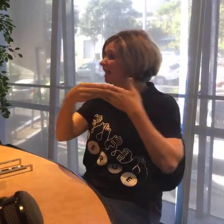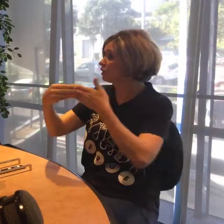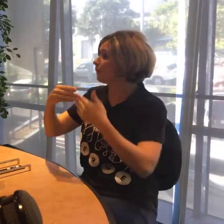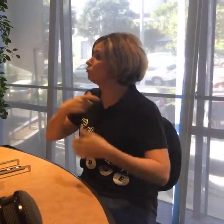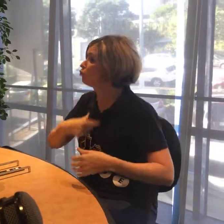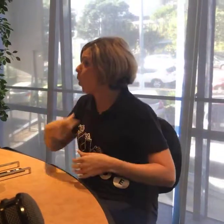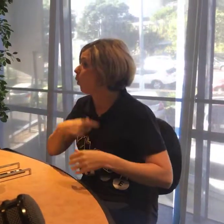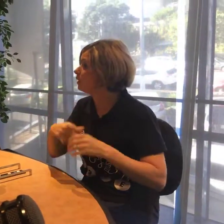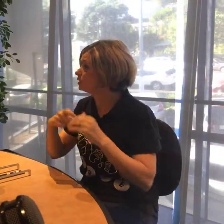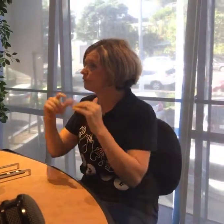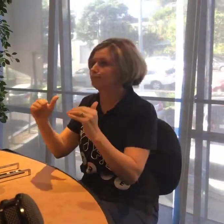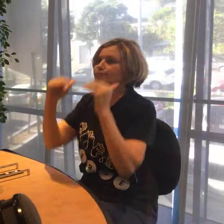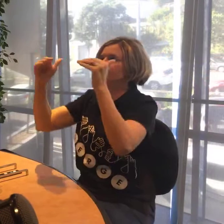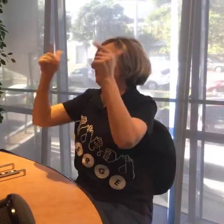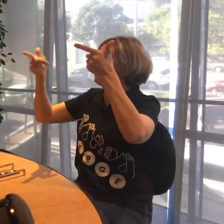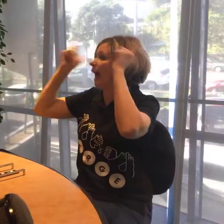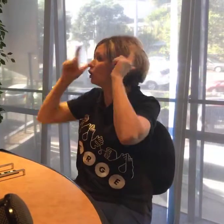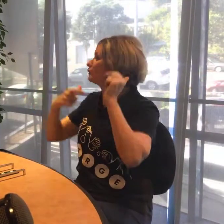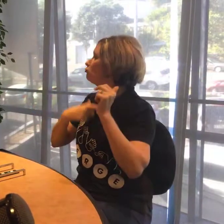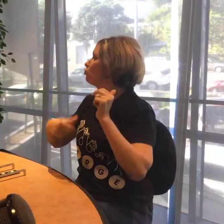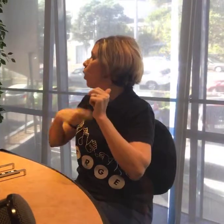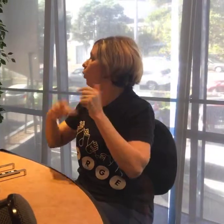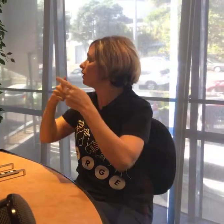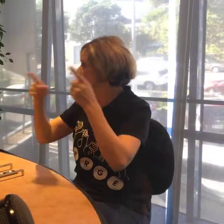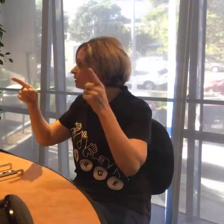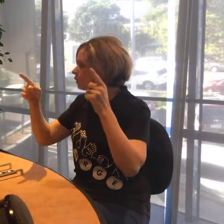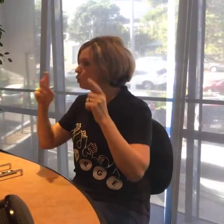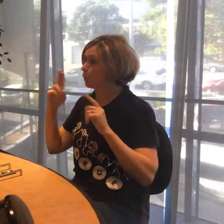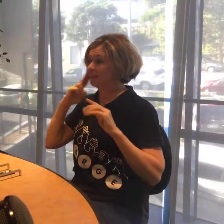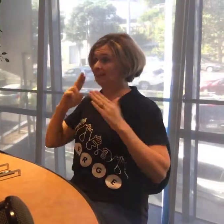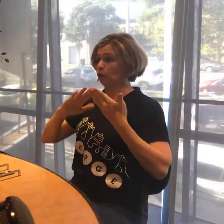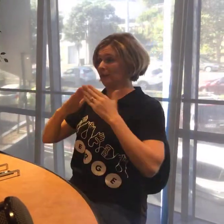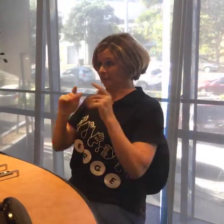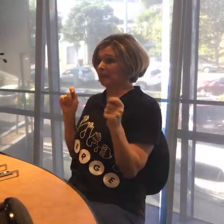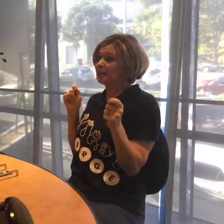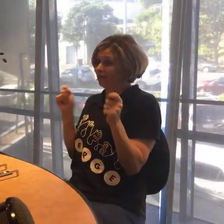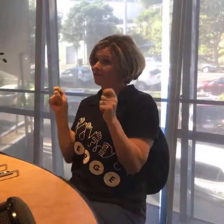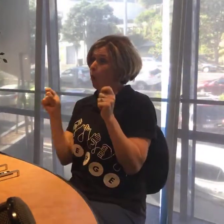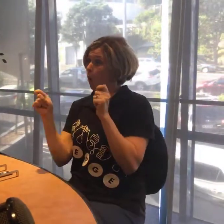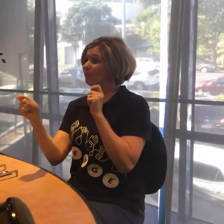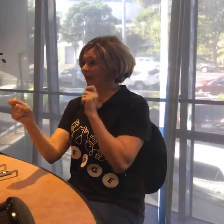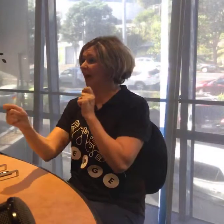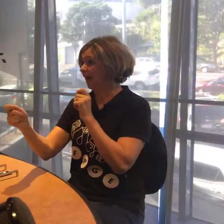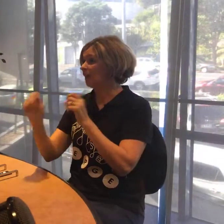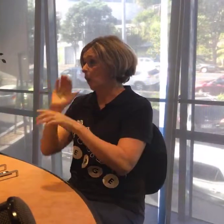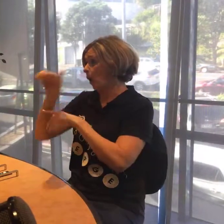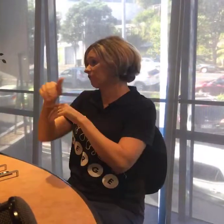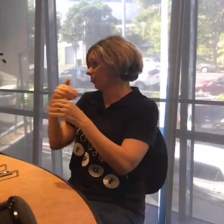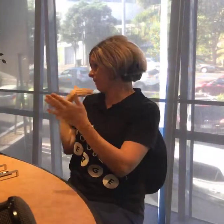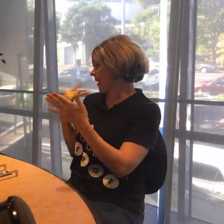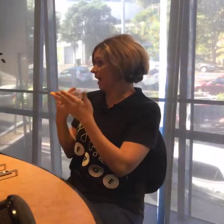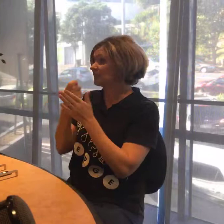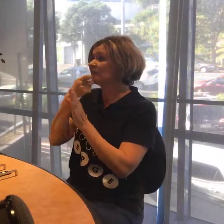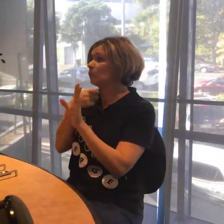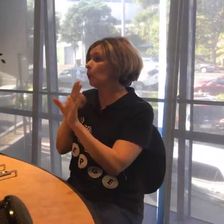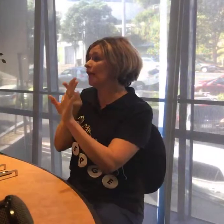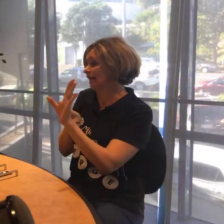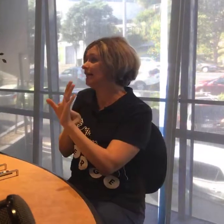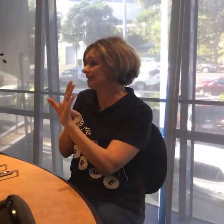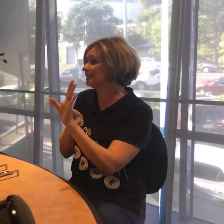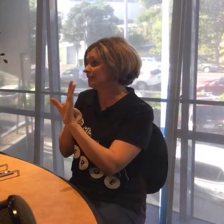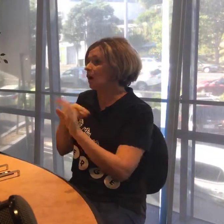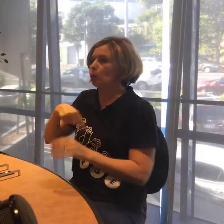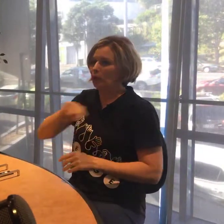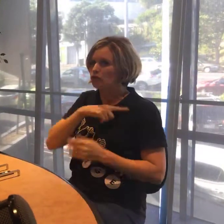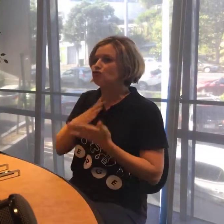here now, so it's really a step for us, you know, in leadership roles, it's a step up for us. And so, you know, time